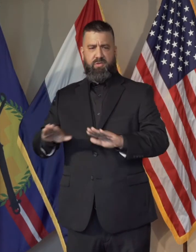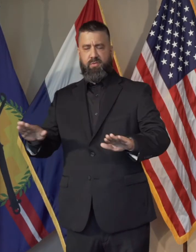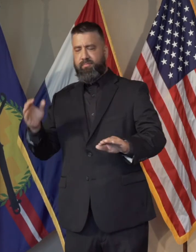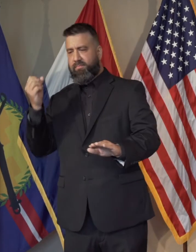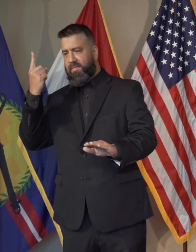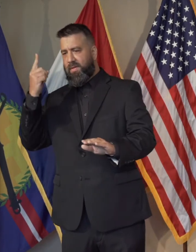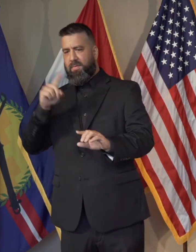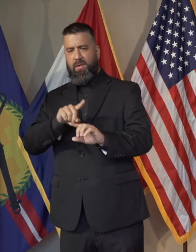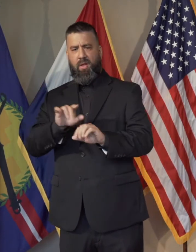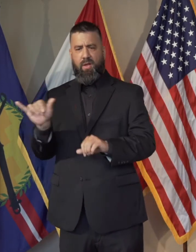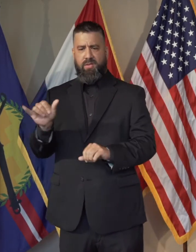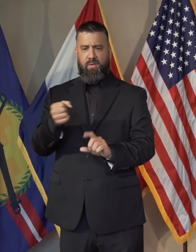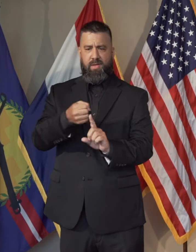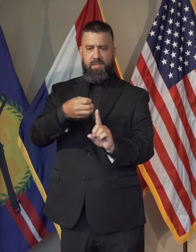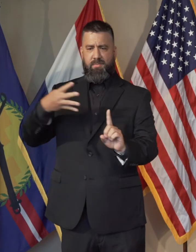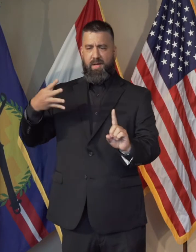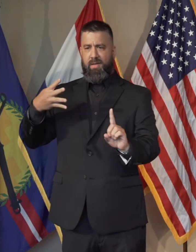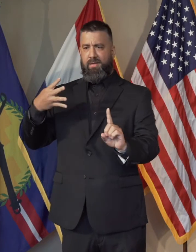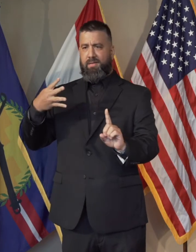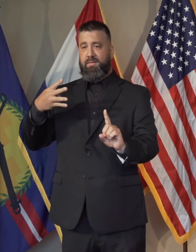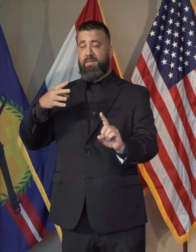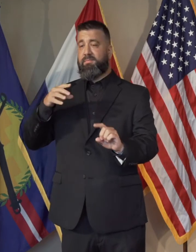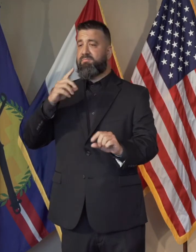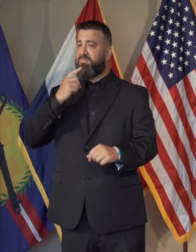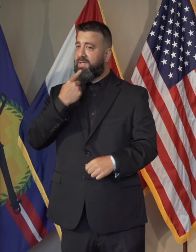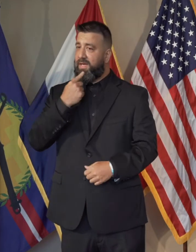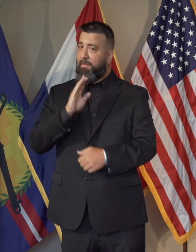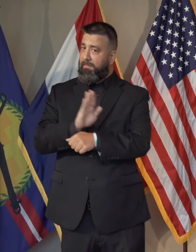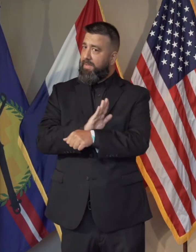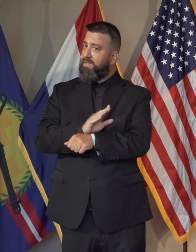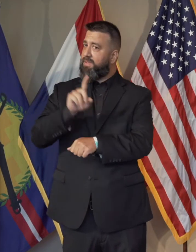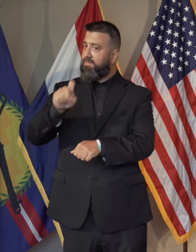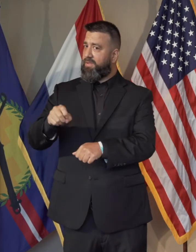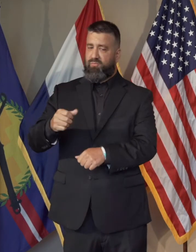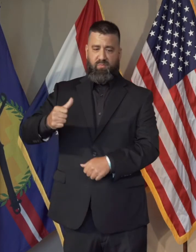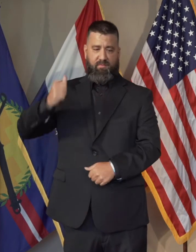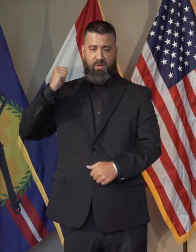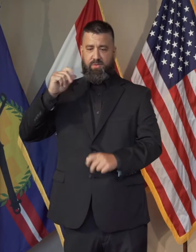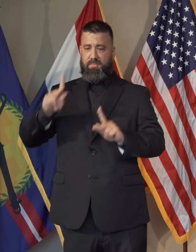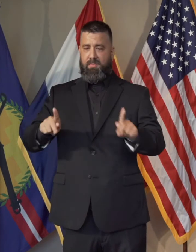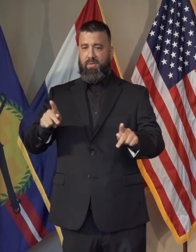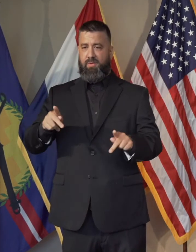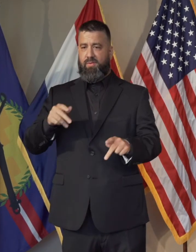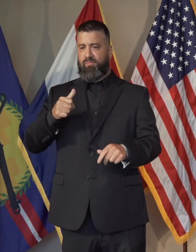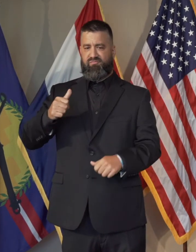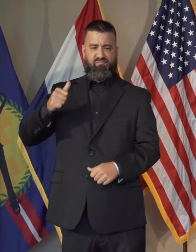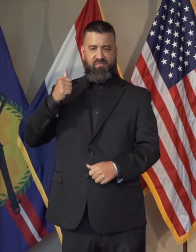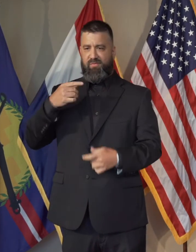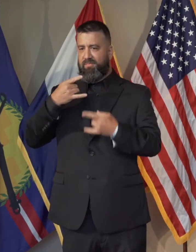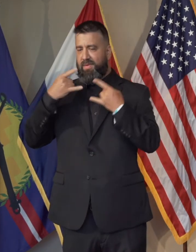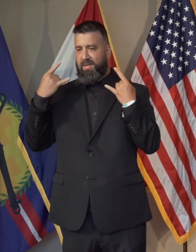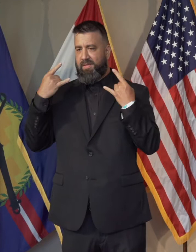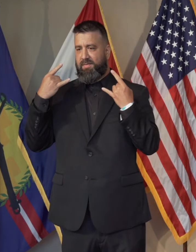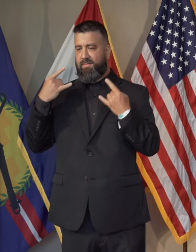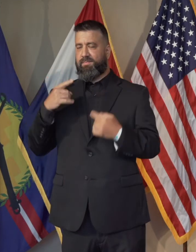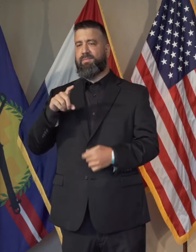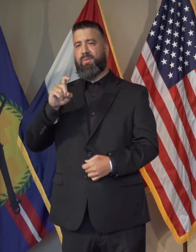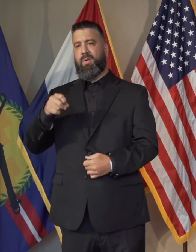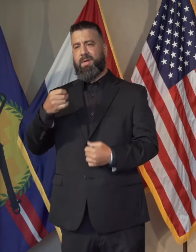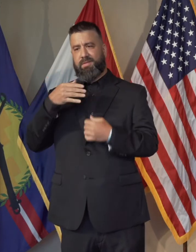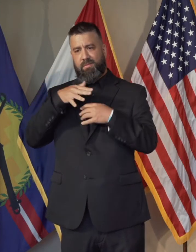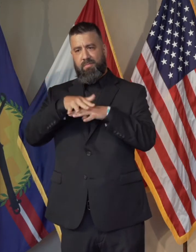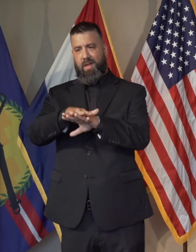also expanded to allowing, basically saying businesses have to refuse people with masks. What was your line of thinking on that? Well, we have to get compliance